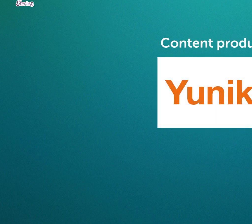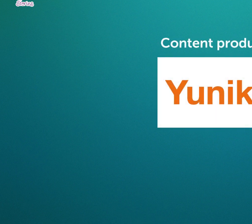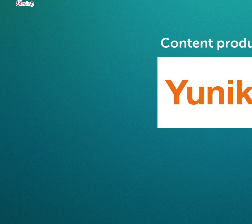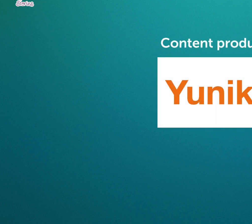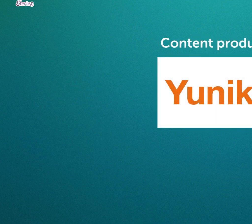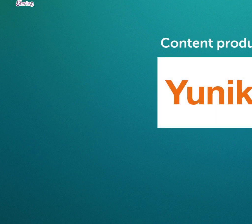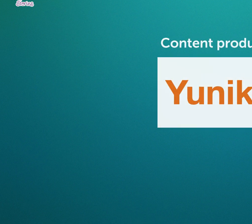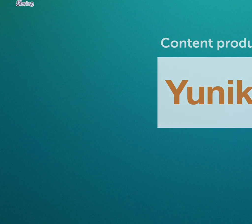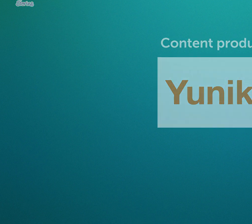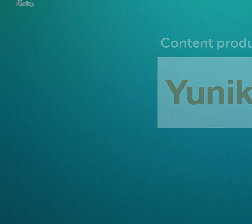Produced by Uniki